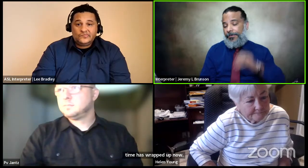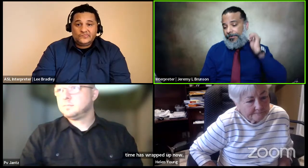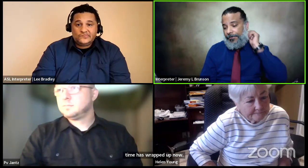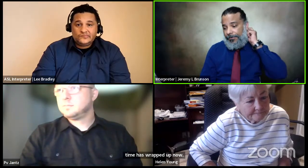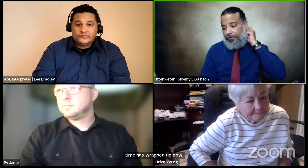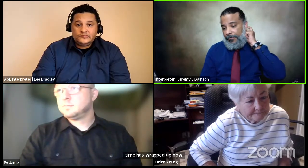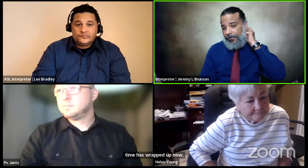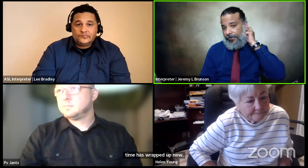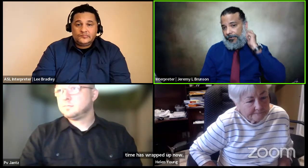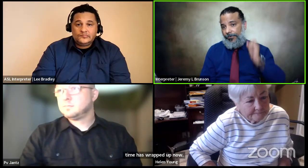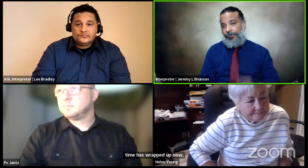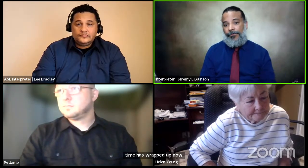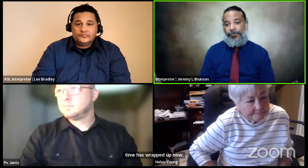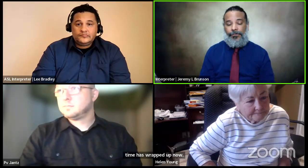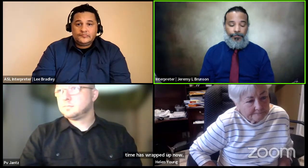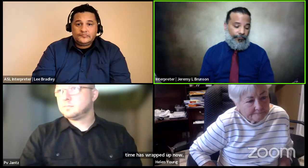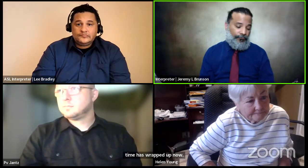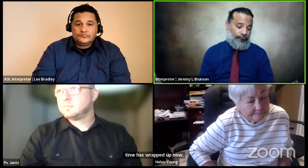correct?